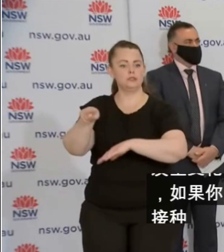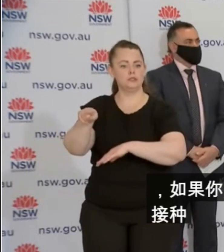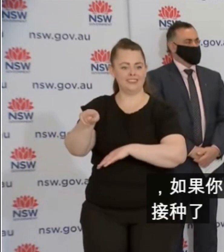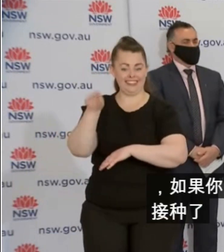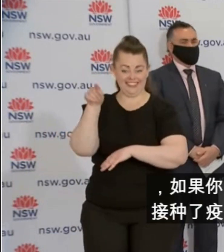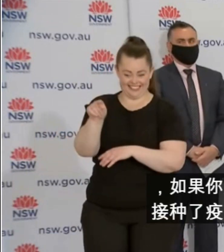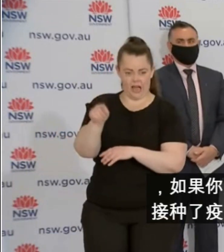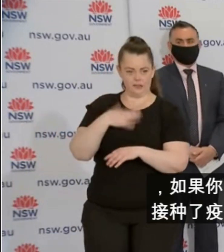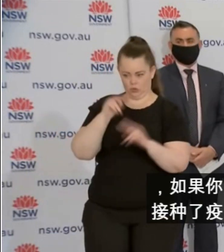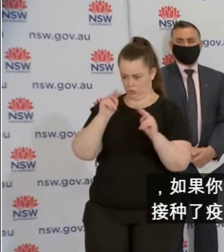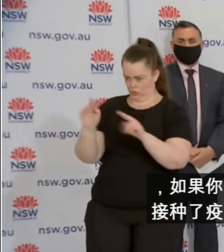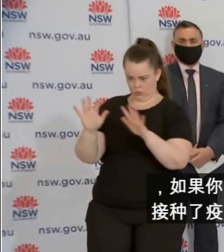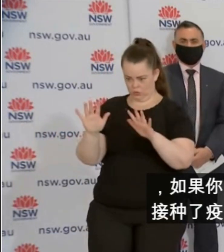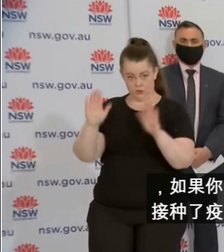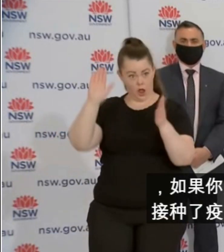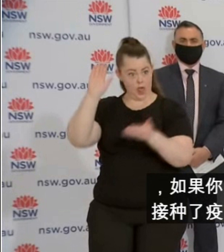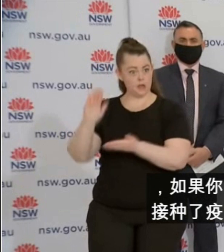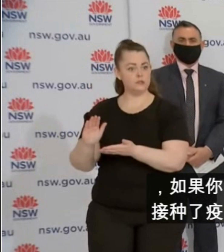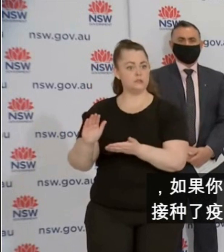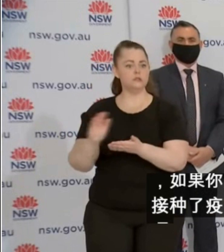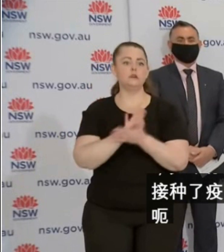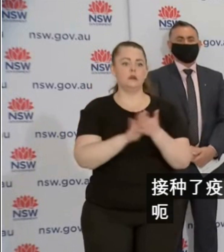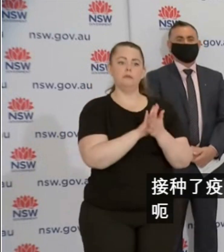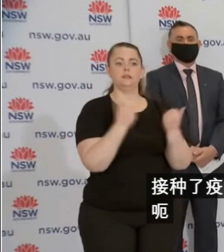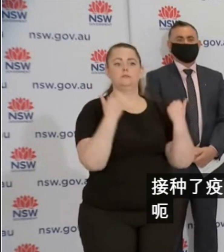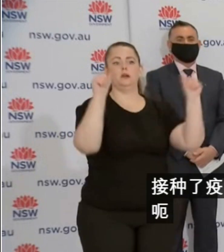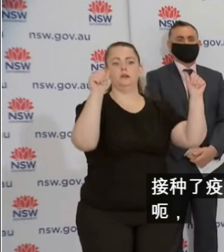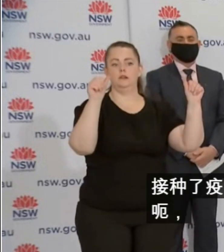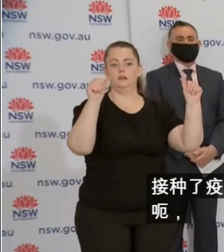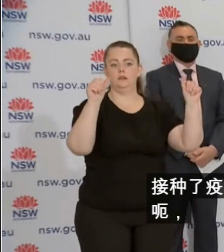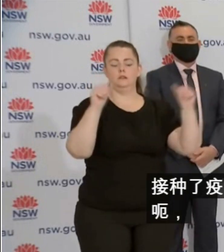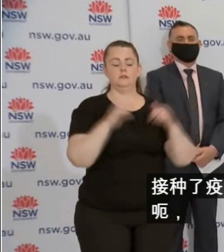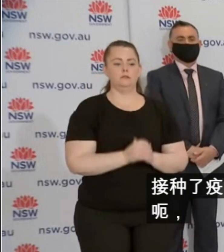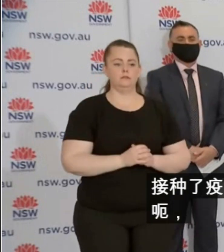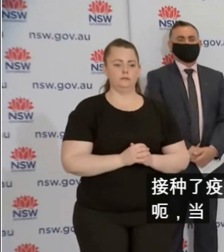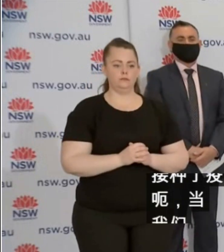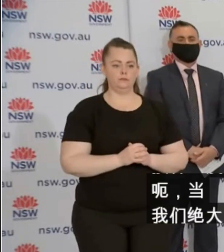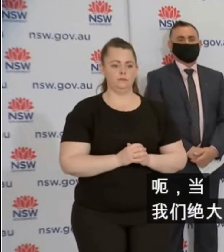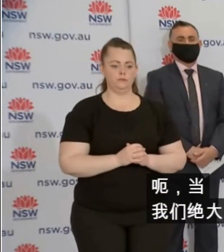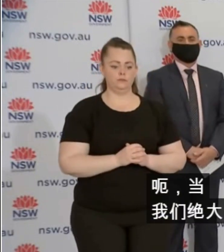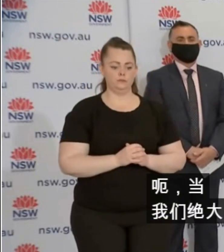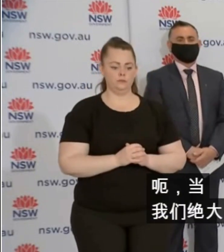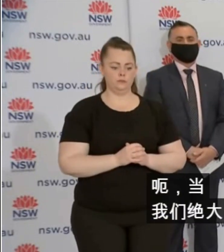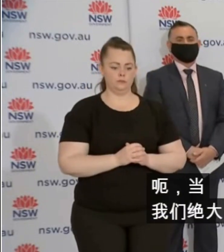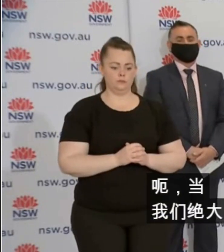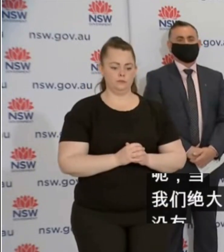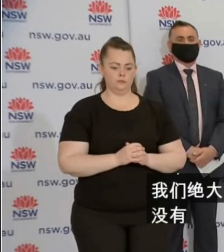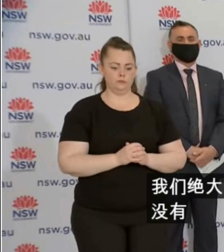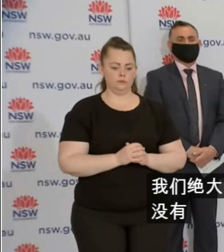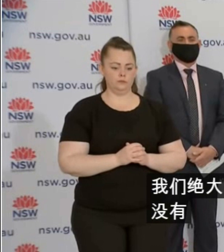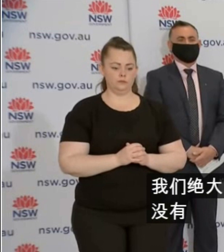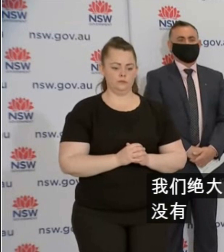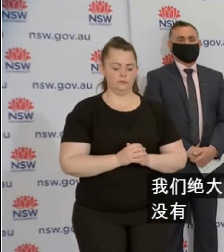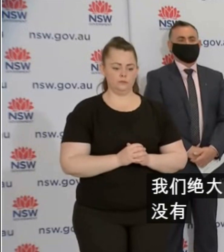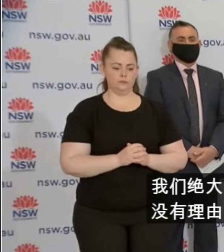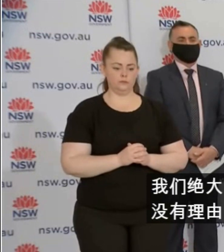fully vaccinated Australian coming back home, there is no reason why, when the vast majority of us are vaccinated in the community,